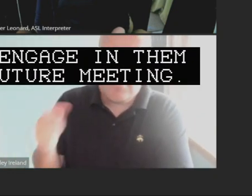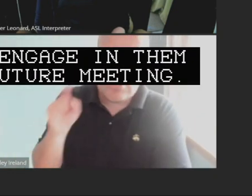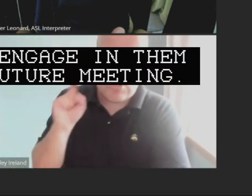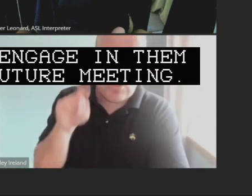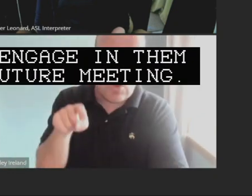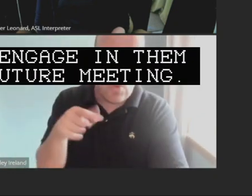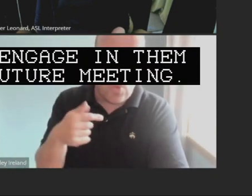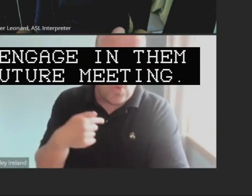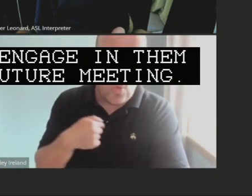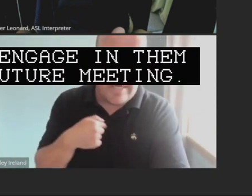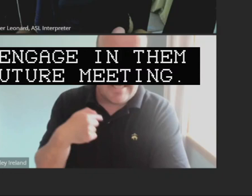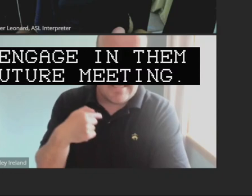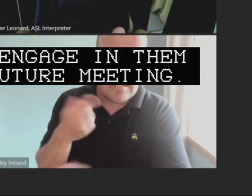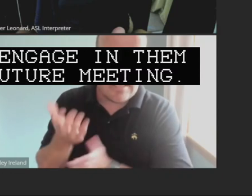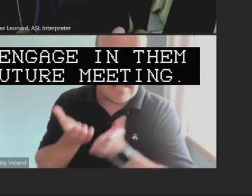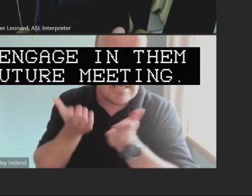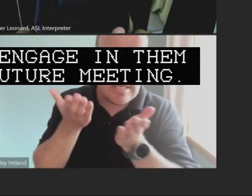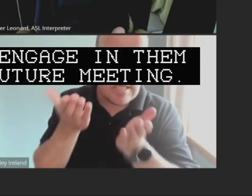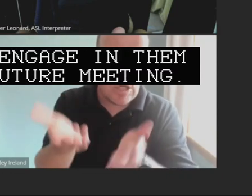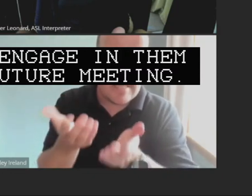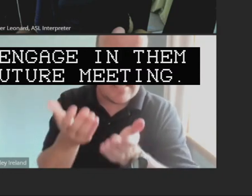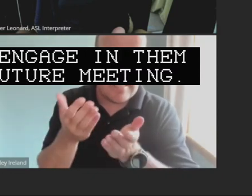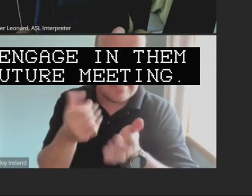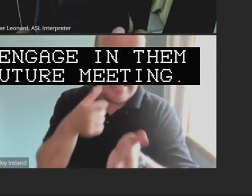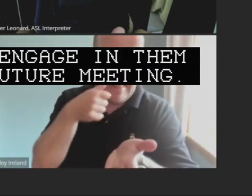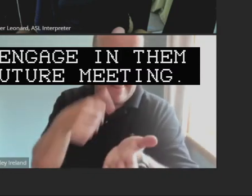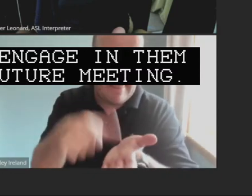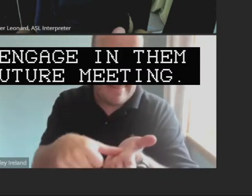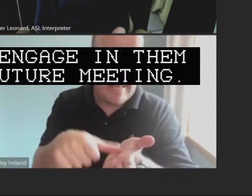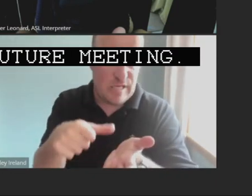Okay. So should we then